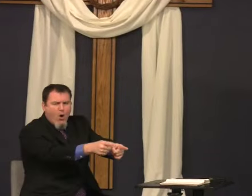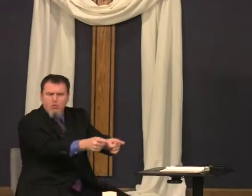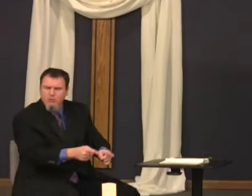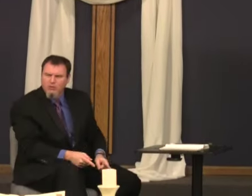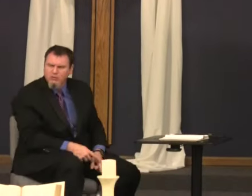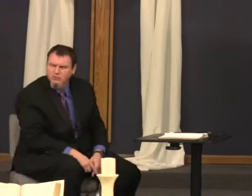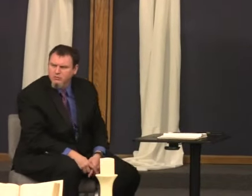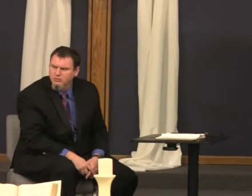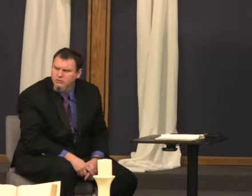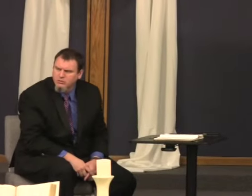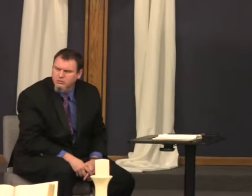So,